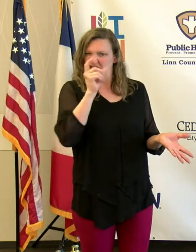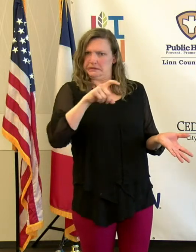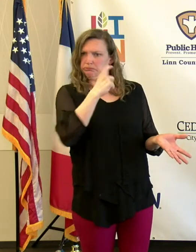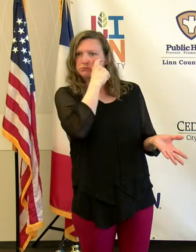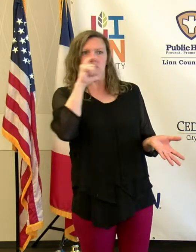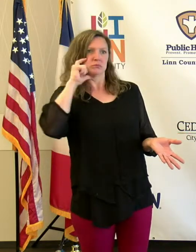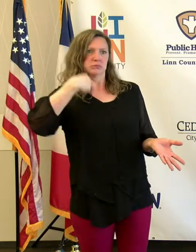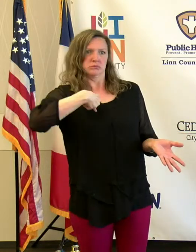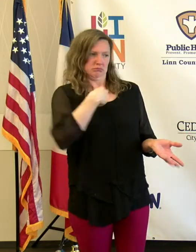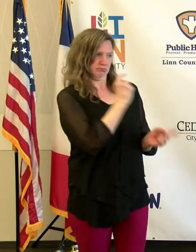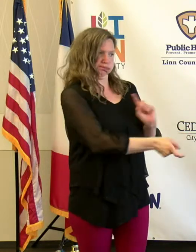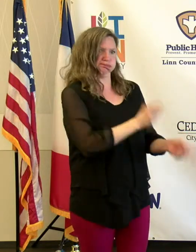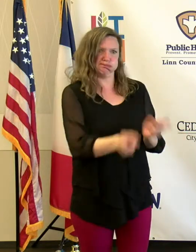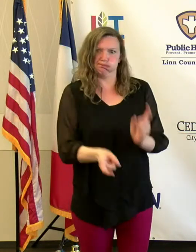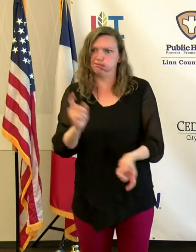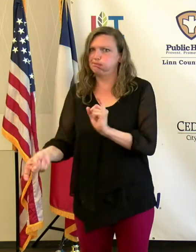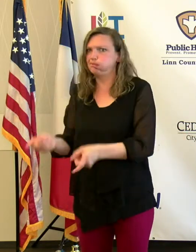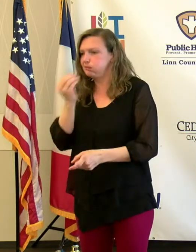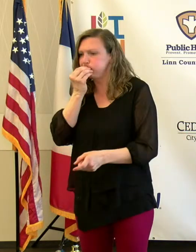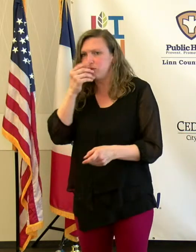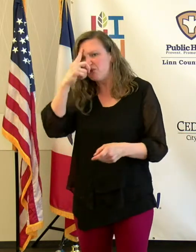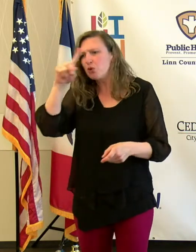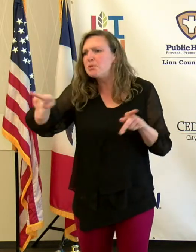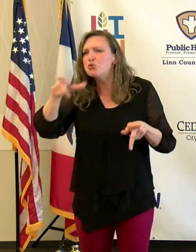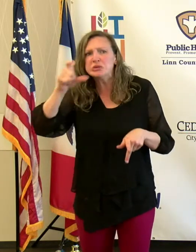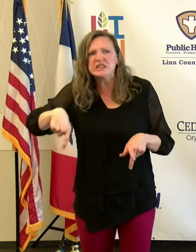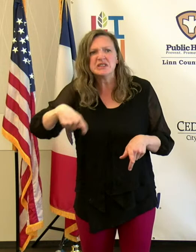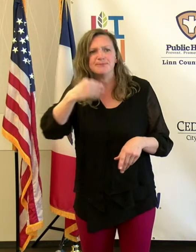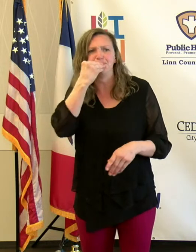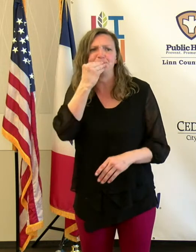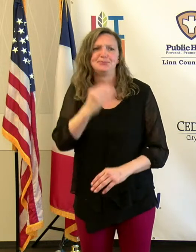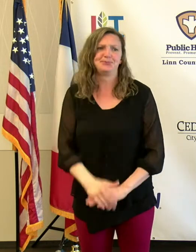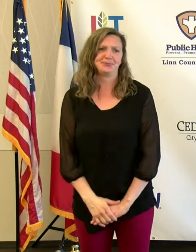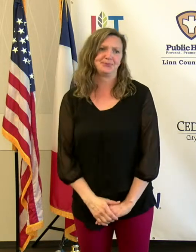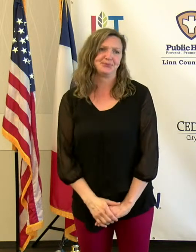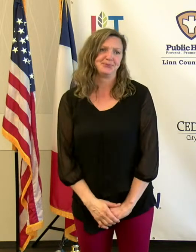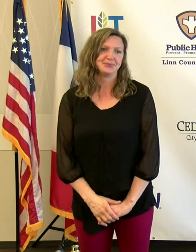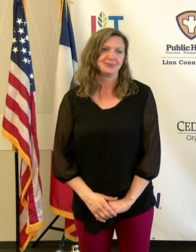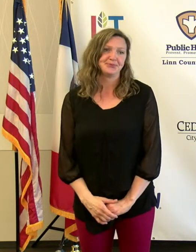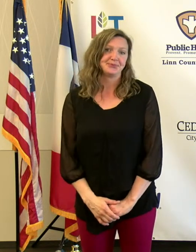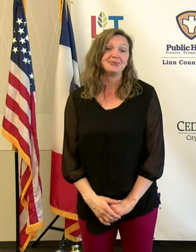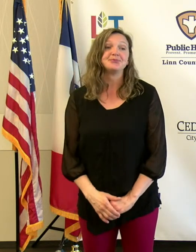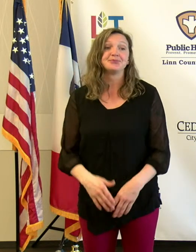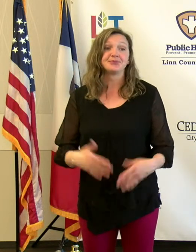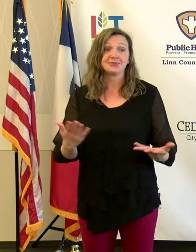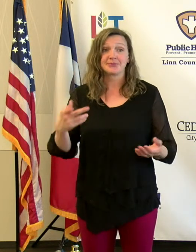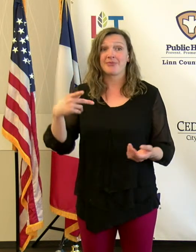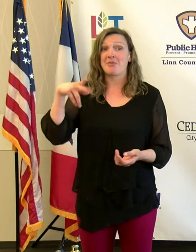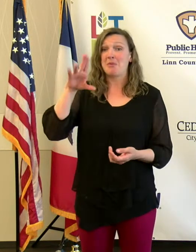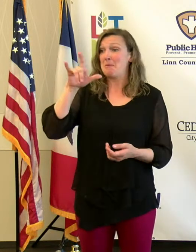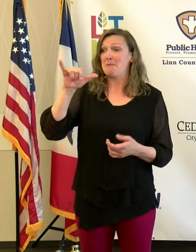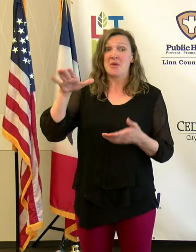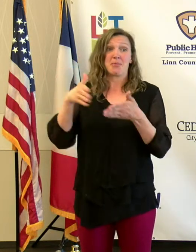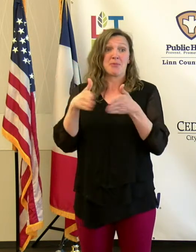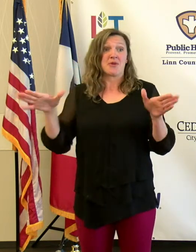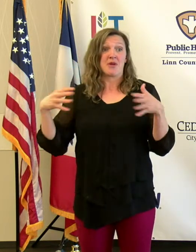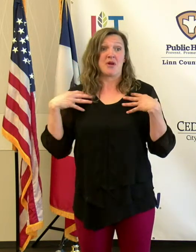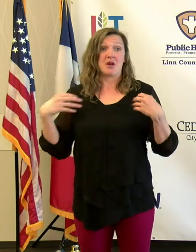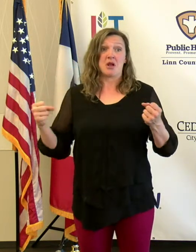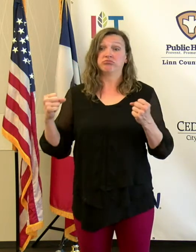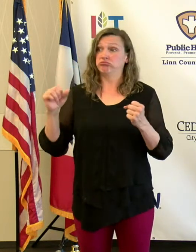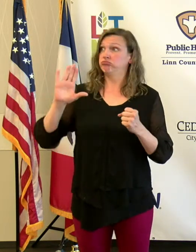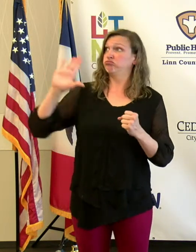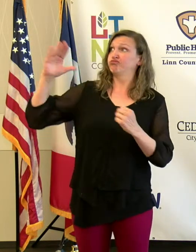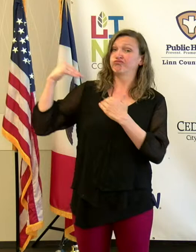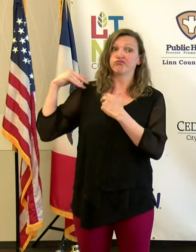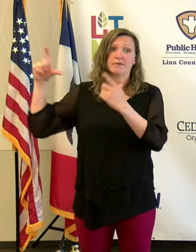Wearing face coverings is an additional public health measure that we can all take to help reduce the spread of COVID-19.